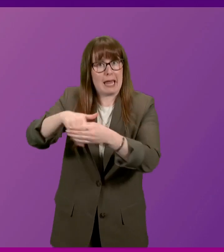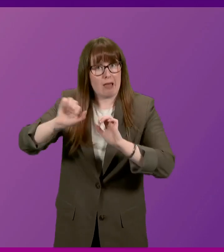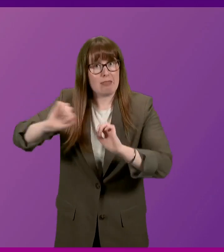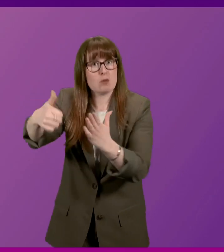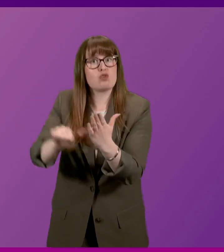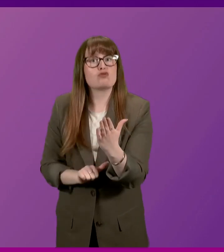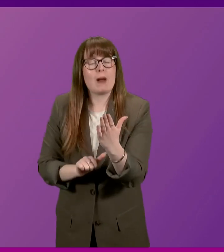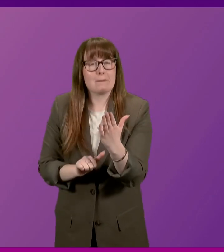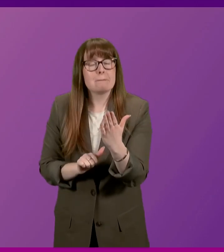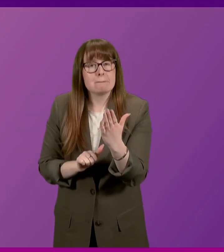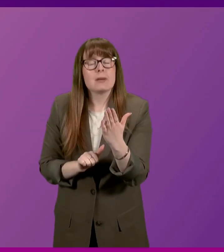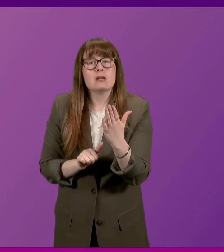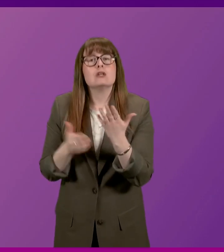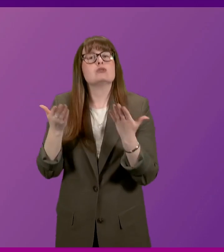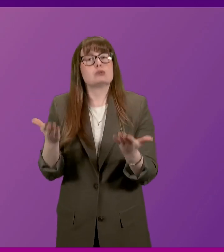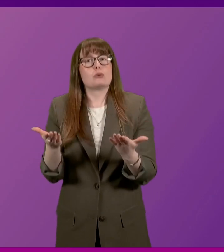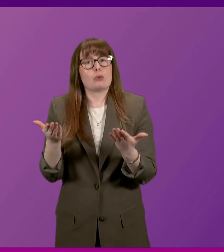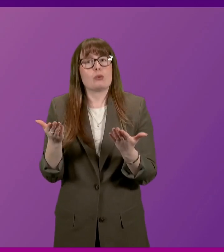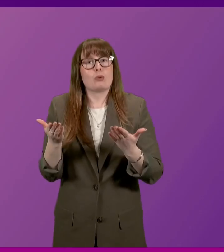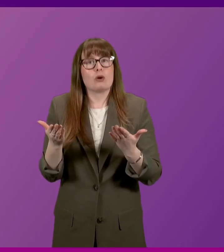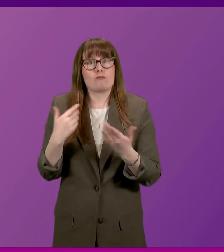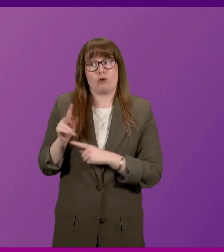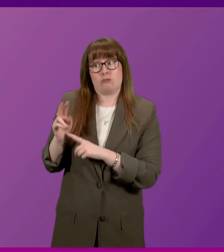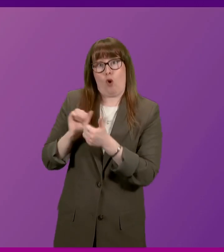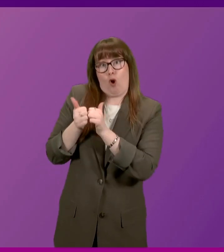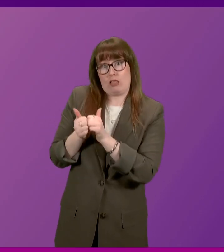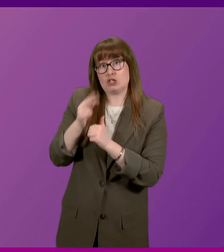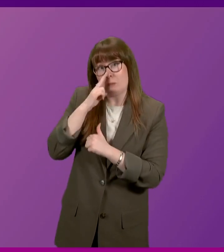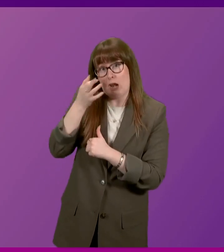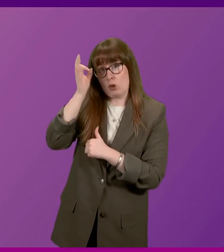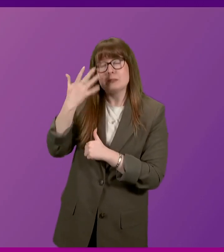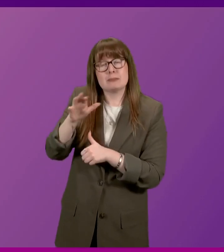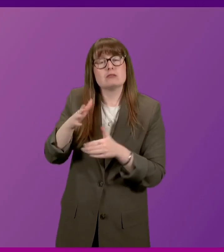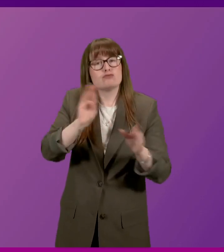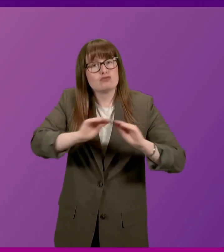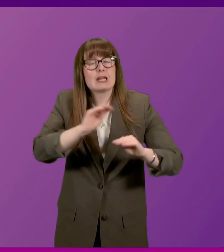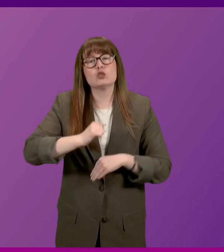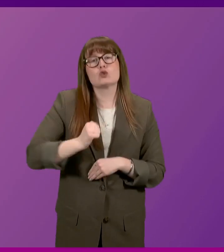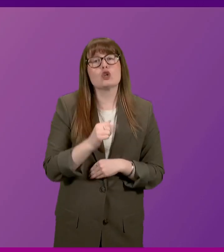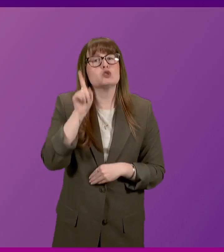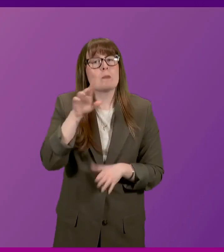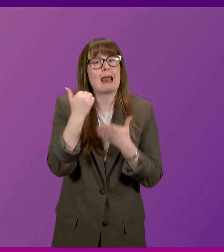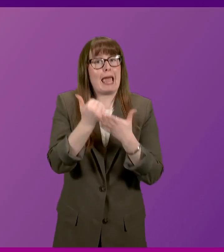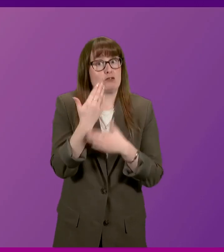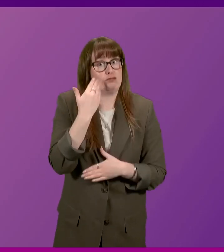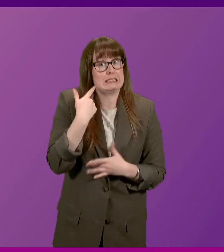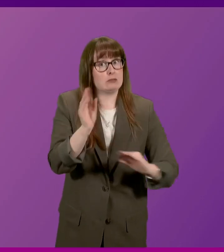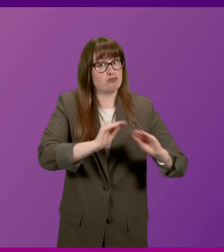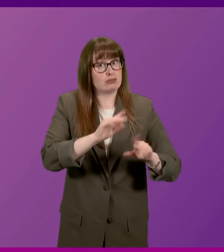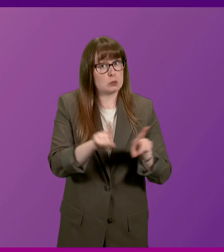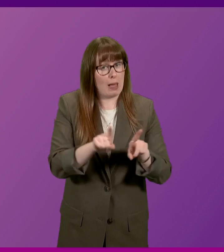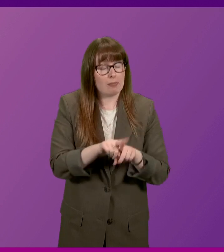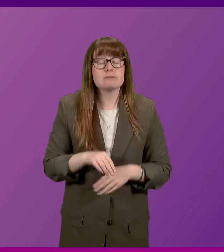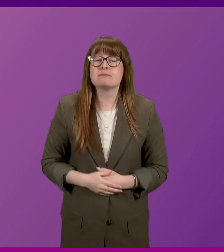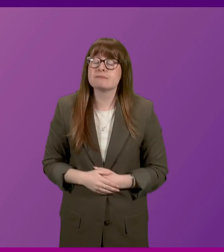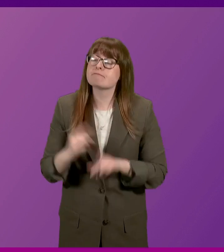that. And my two colleagues have trained Scottish Women's Aid recently as well. No, thanks for that.